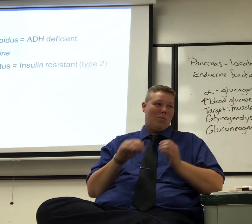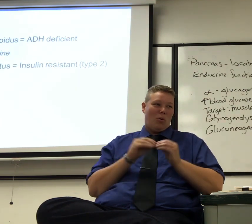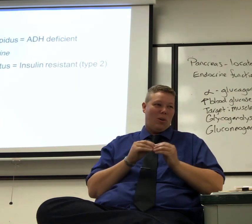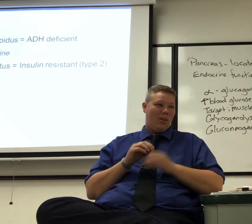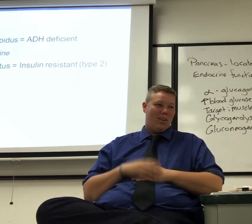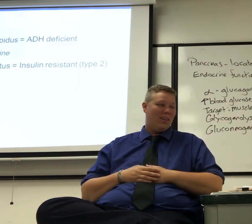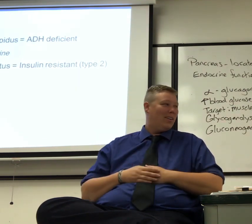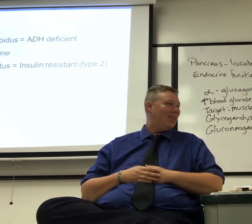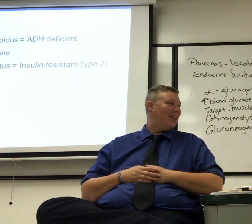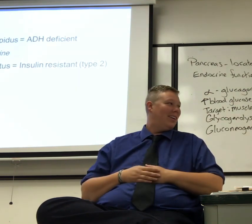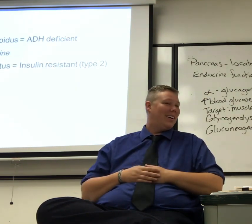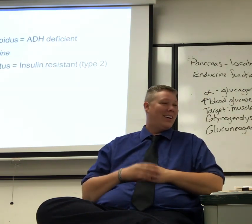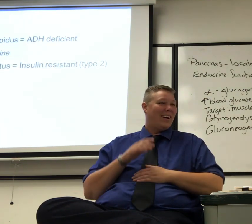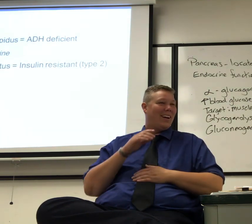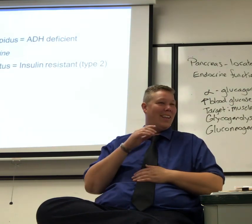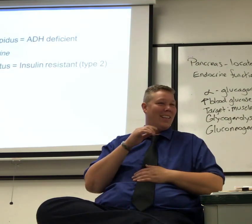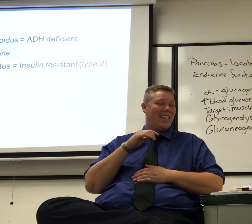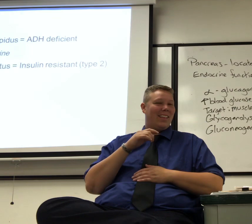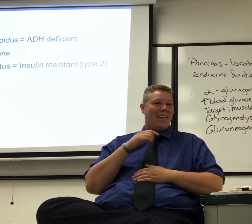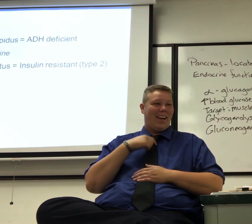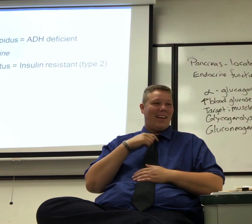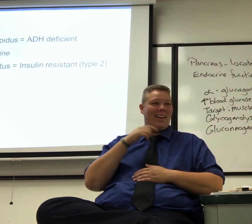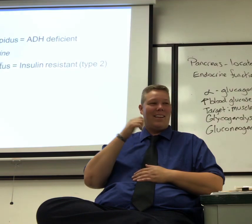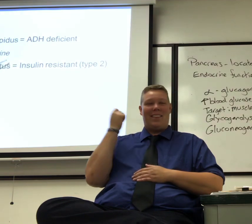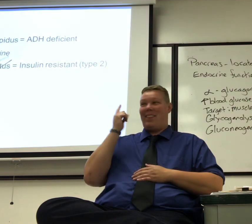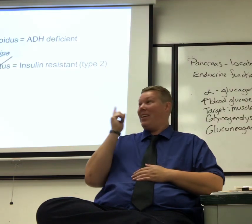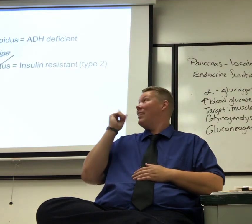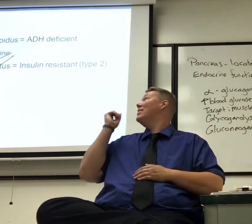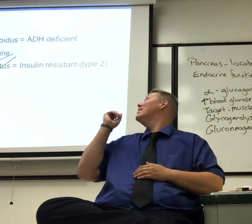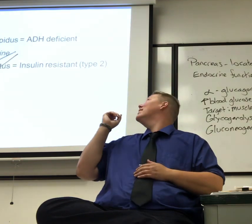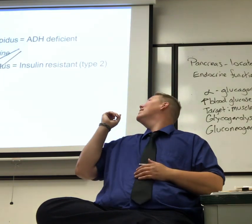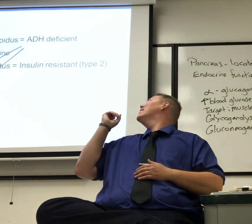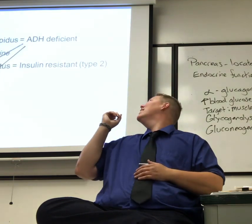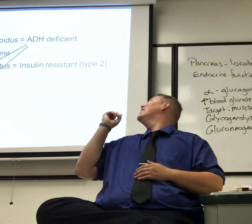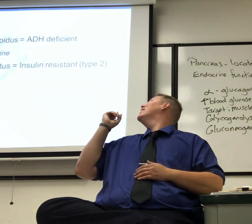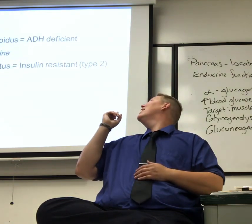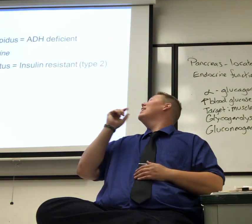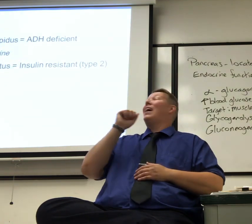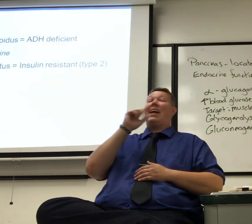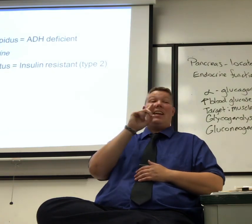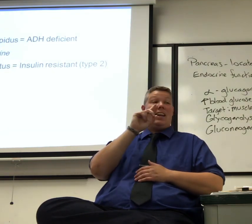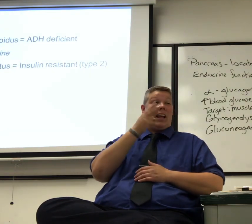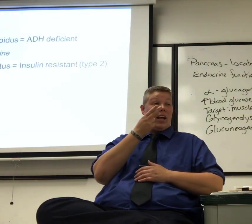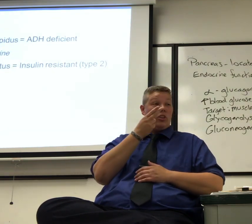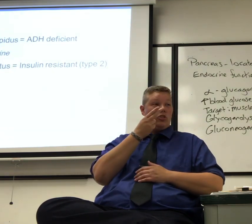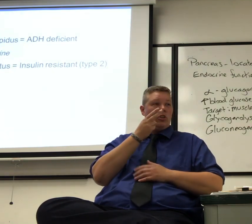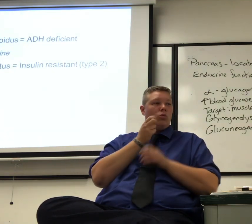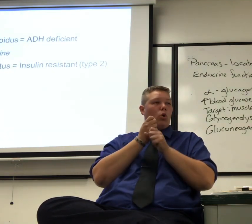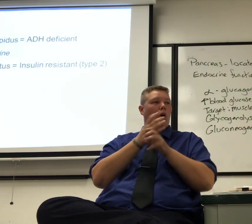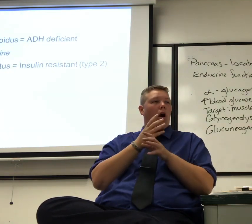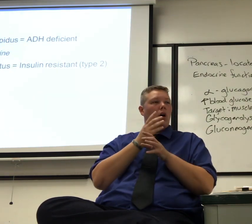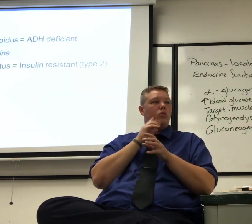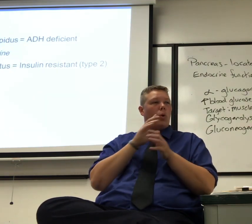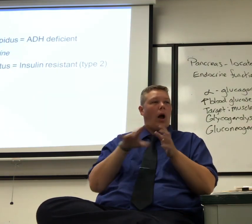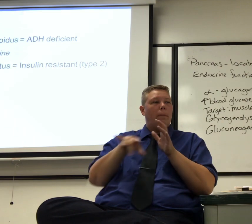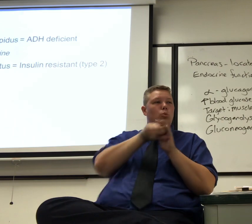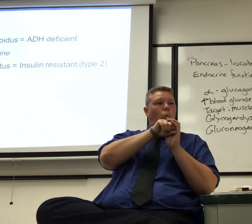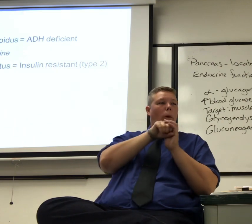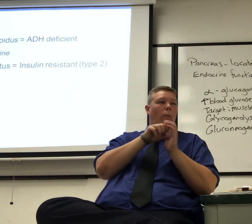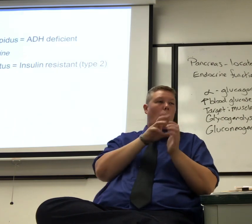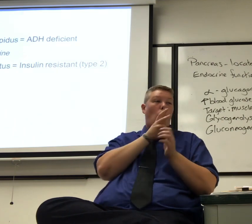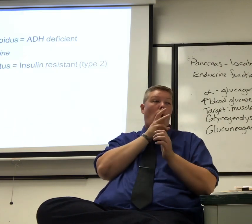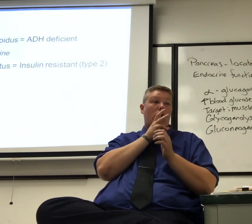that. Yeah, right? We have just do a little dipstick and you can just do that. In terms of this one, think about this.